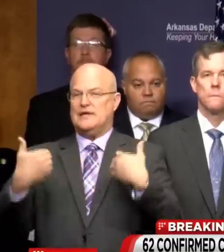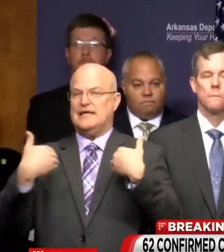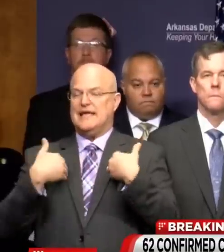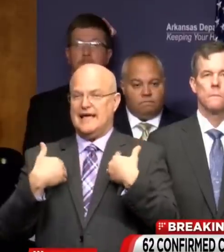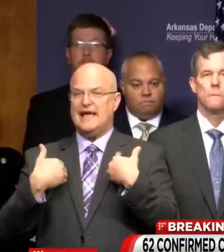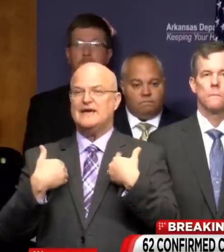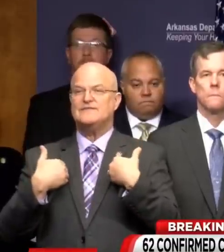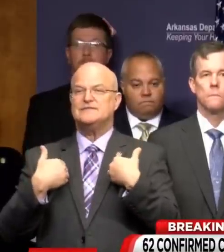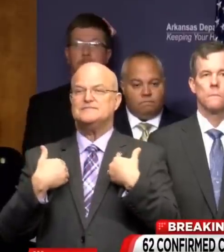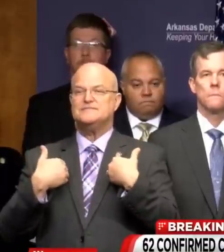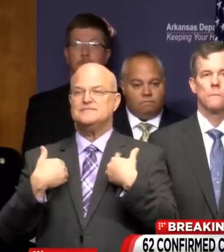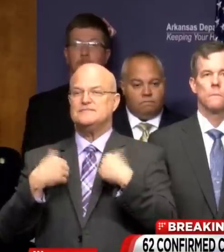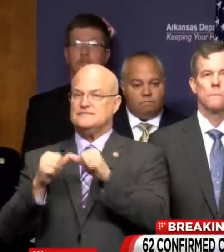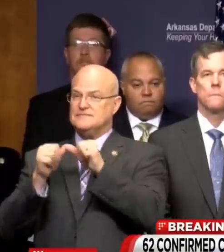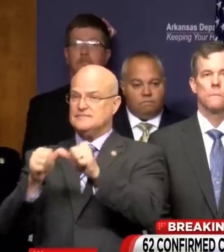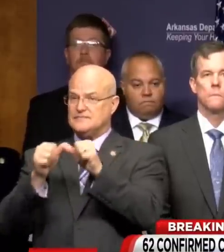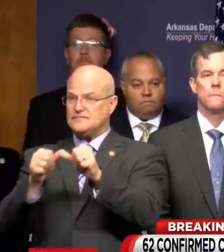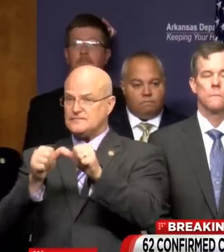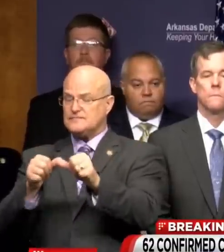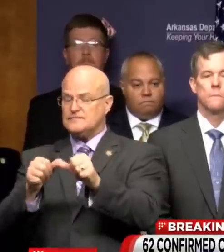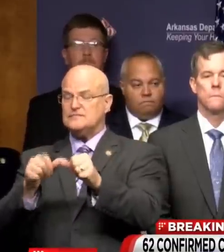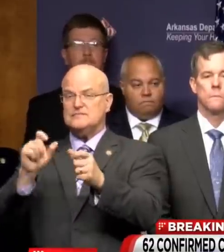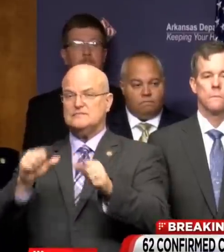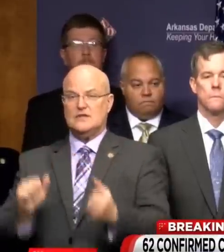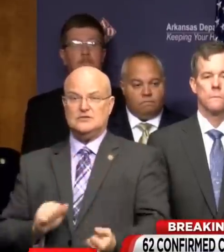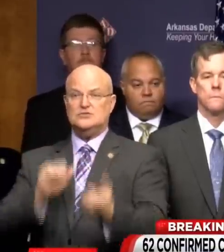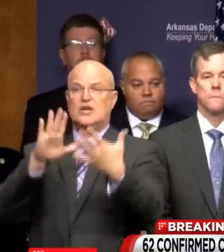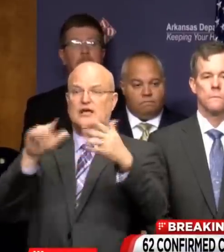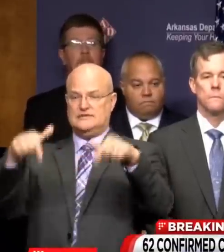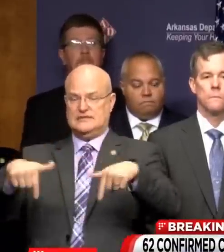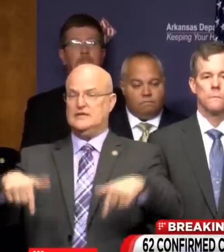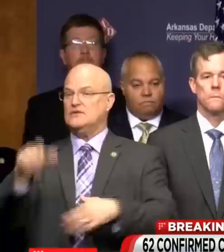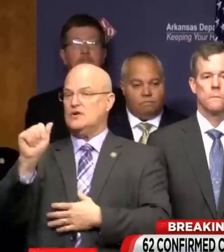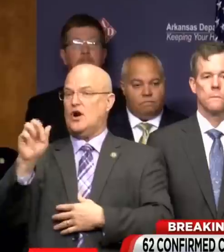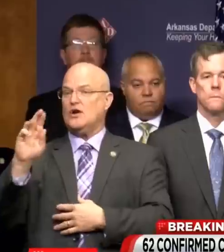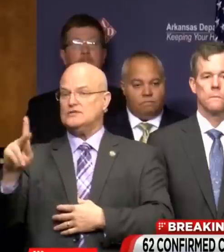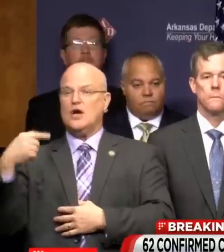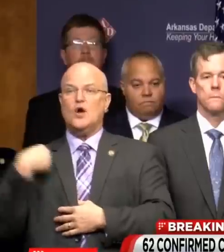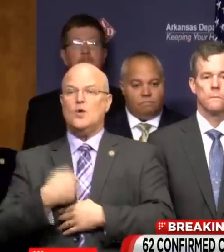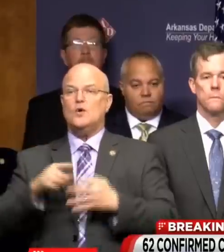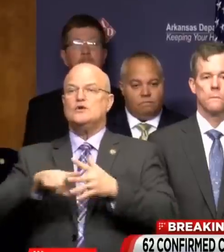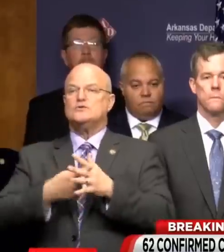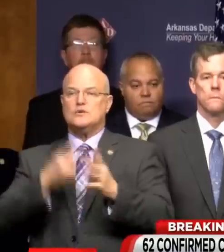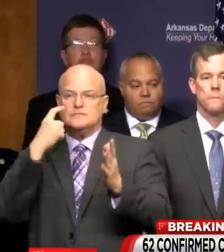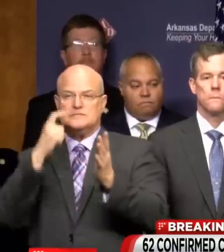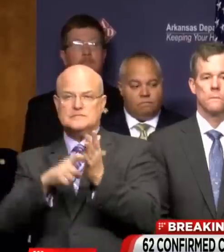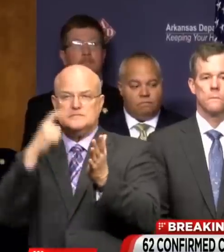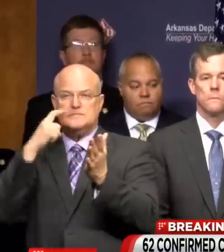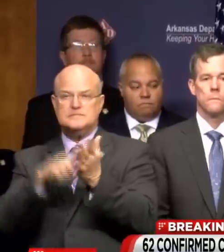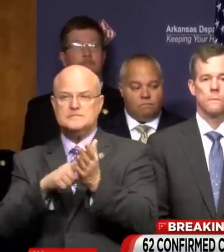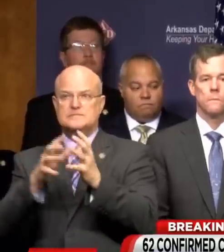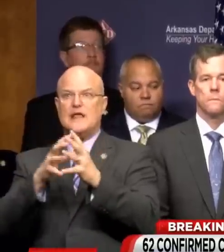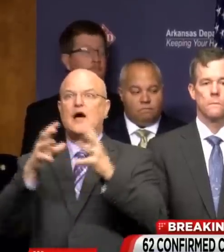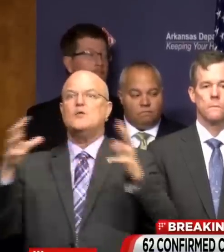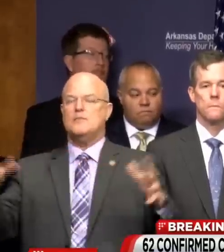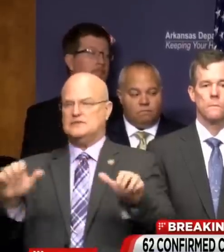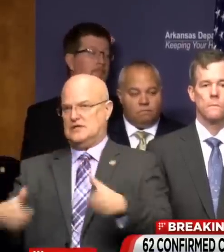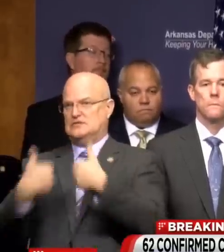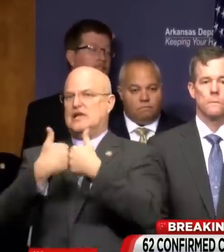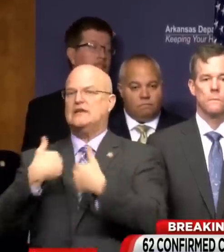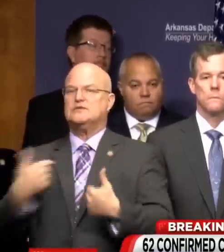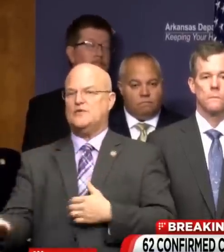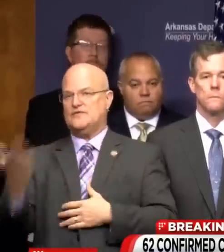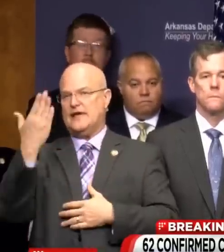have continued challenges in Arkansas, and we're starting to recognize the extent of the challenge